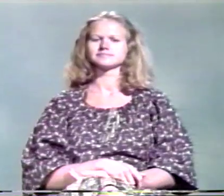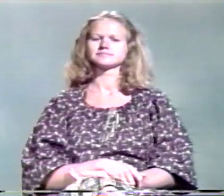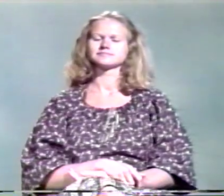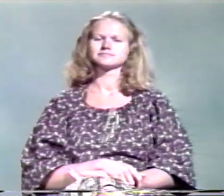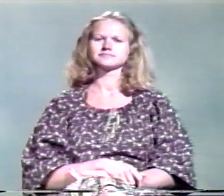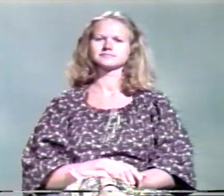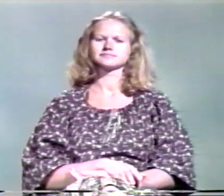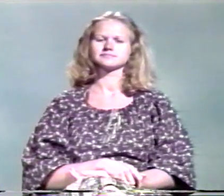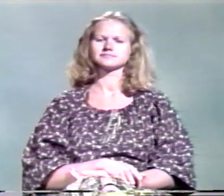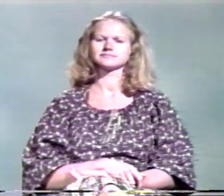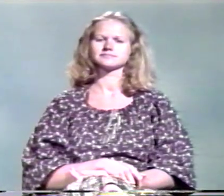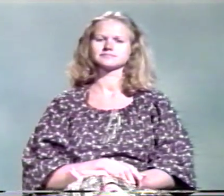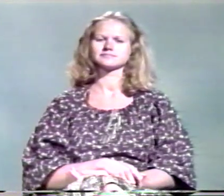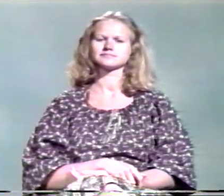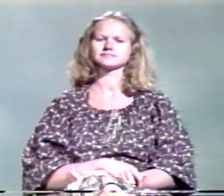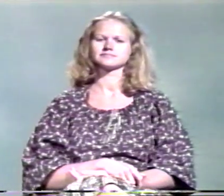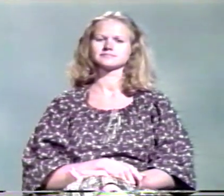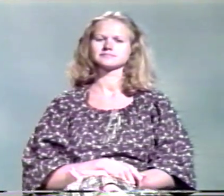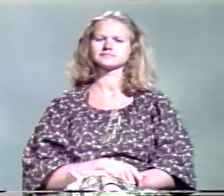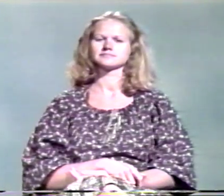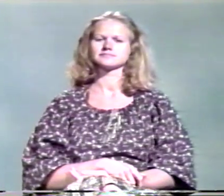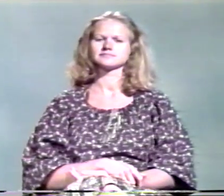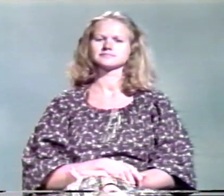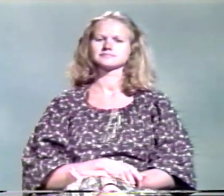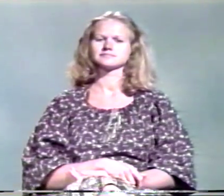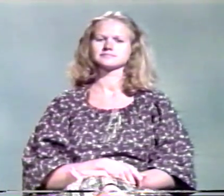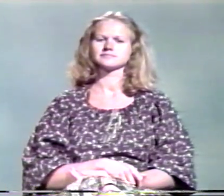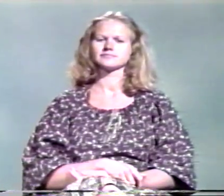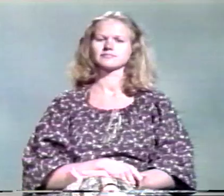And then there was a boy walking towards me, and he had a big Coke.